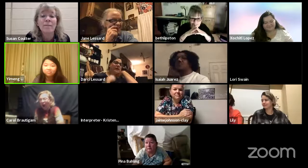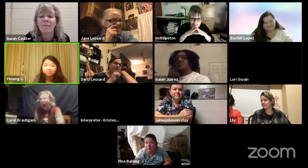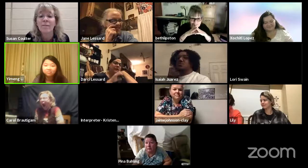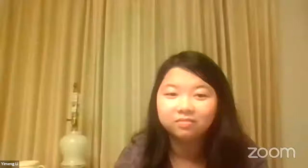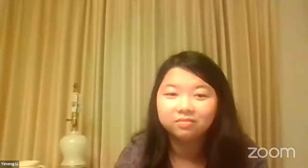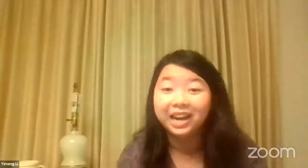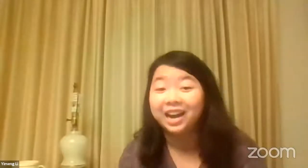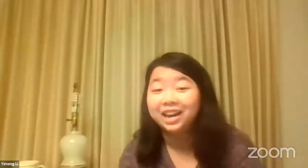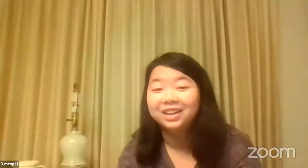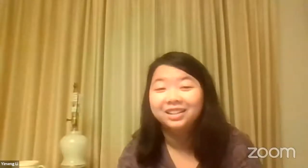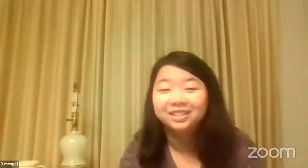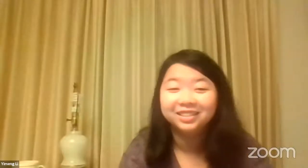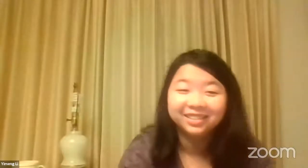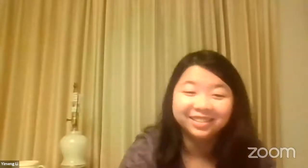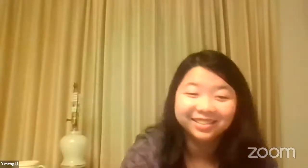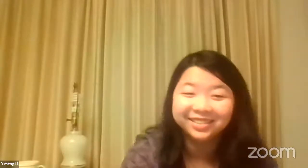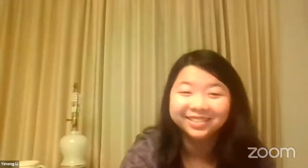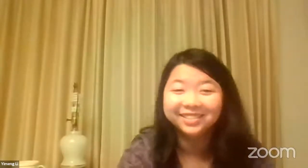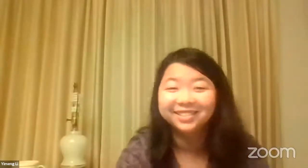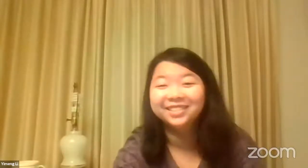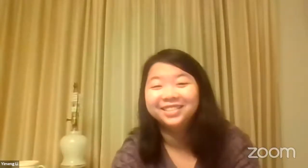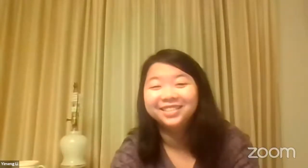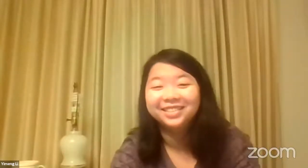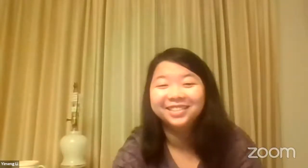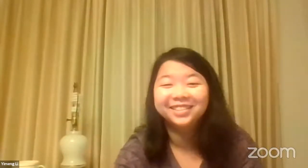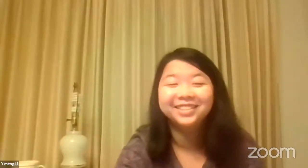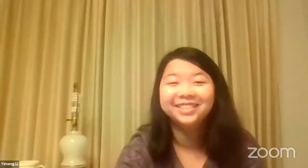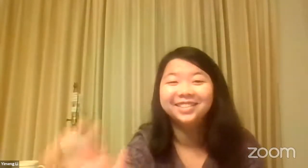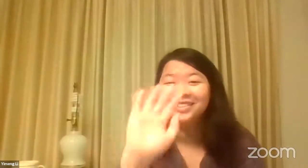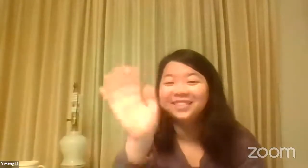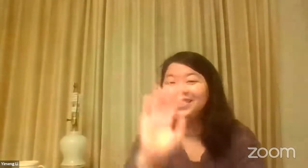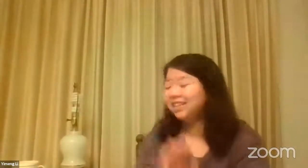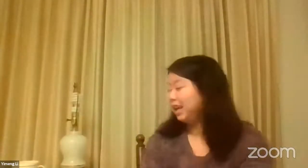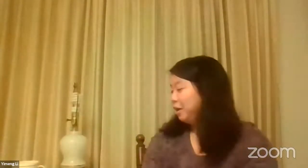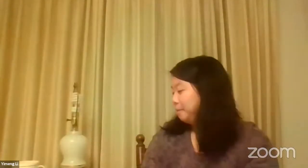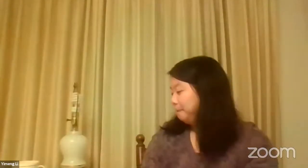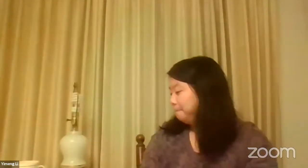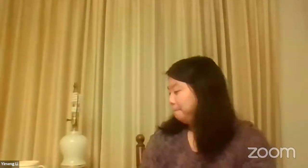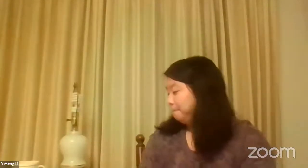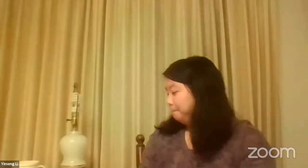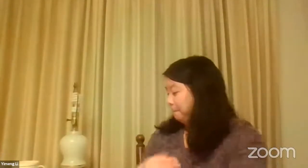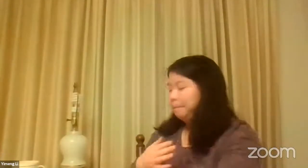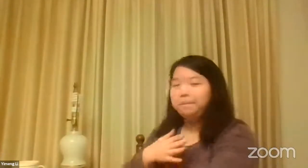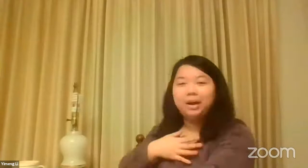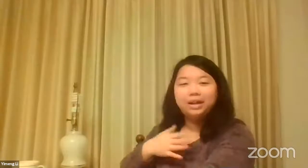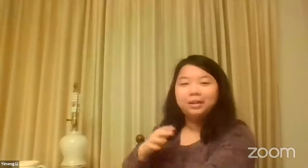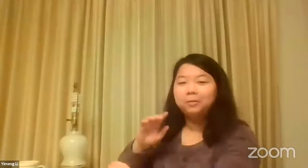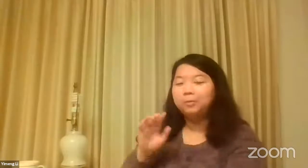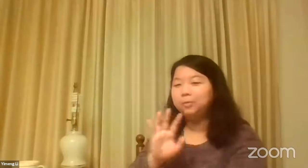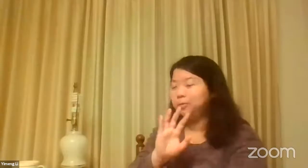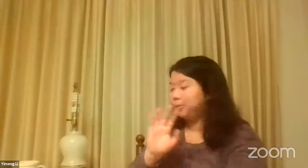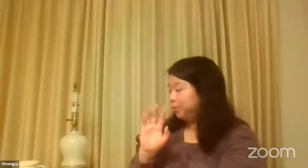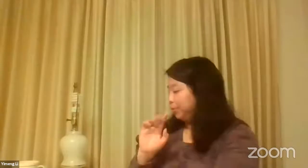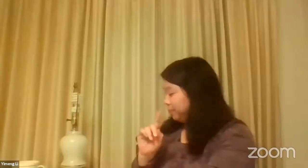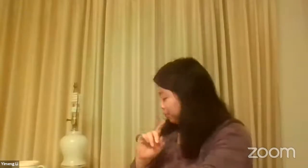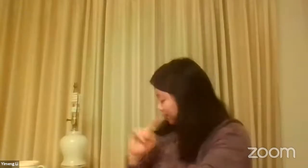doors down. Nice to meet you. Nice to meet you too. And this place is famous for their holiday hot cocoa bar. It is right up your alley. And